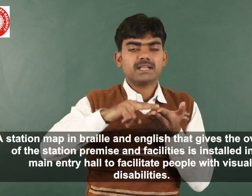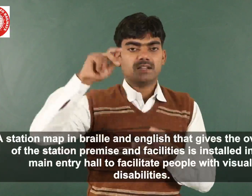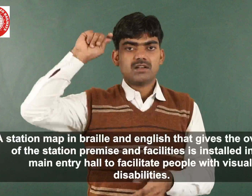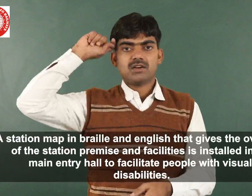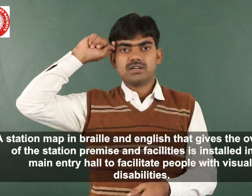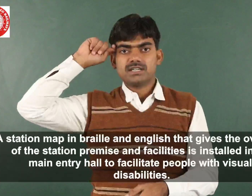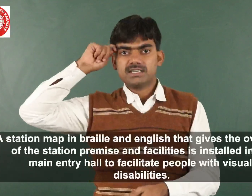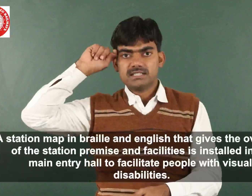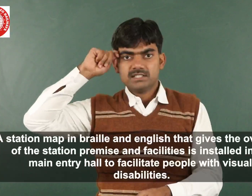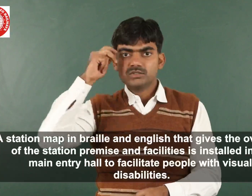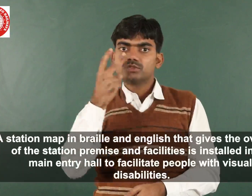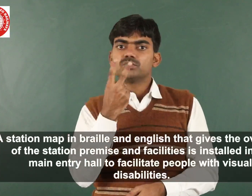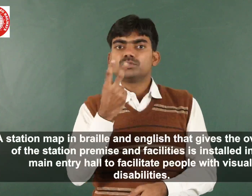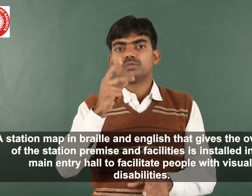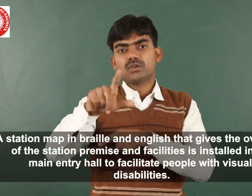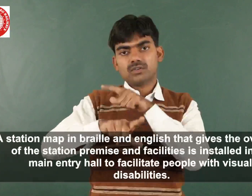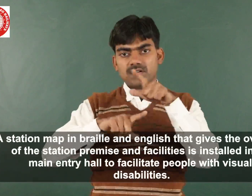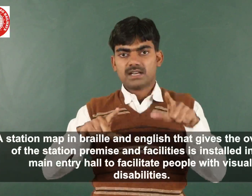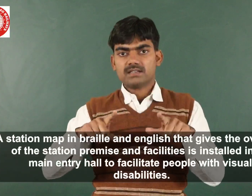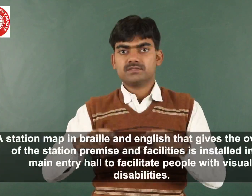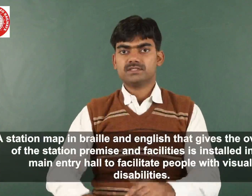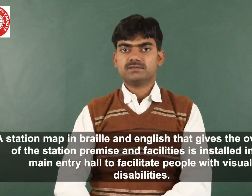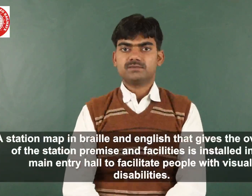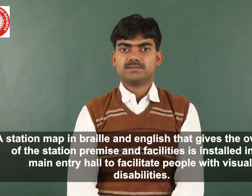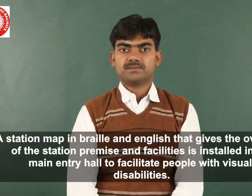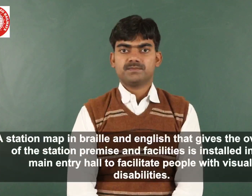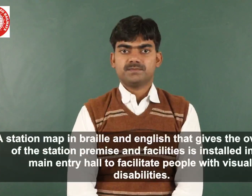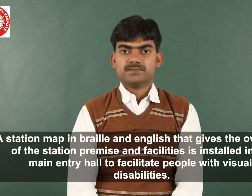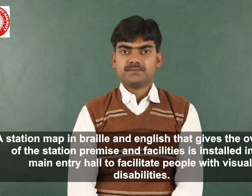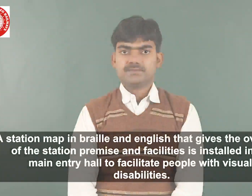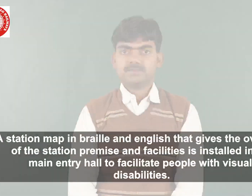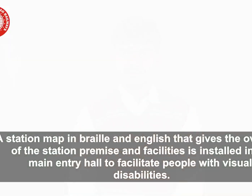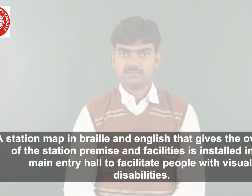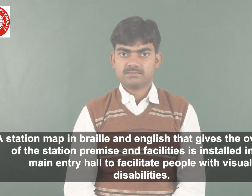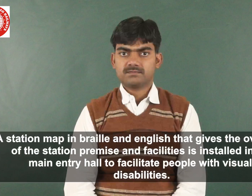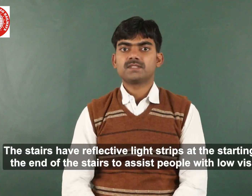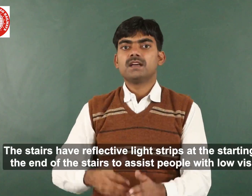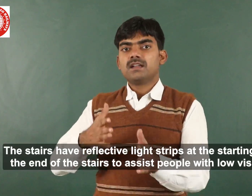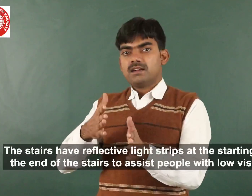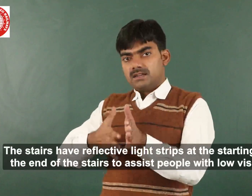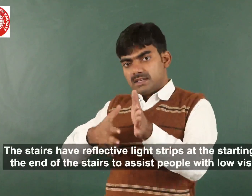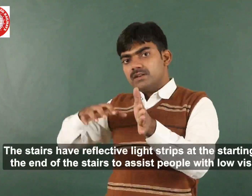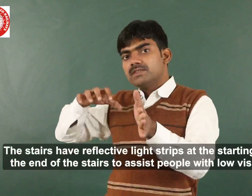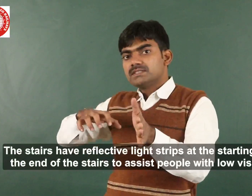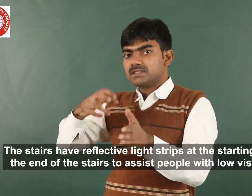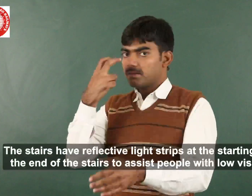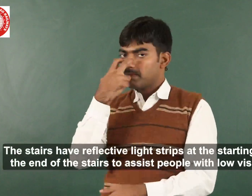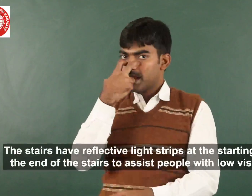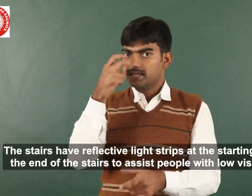in the main entry hall to facilitate people with visual disabilities. The stairs have